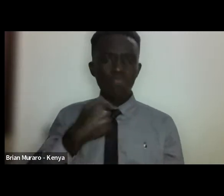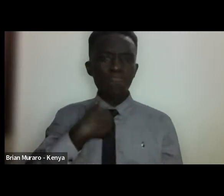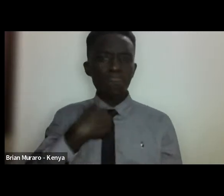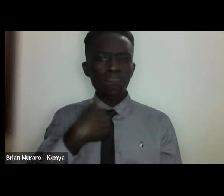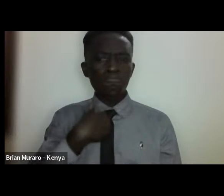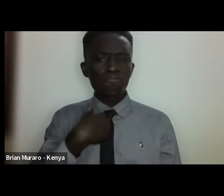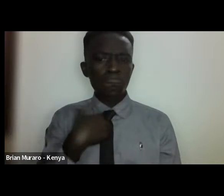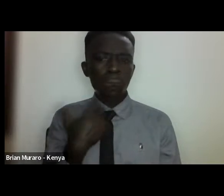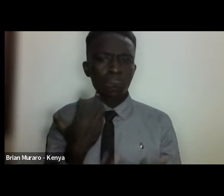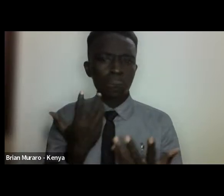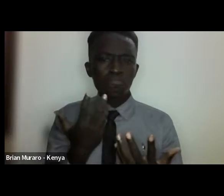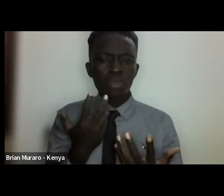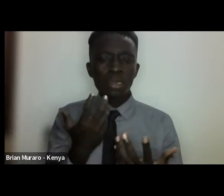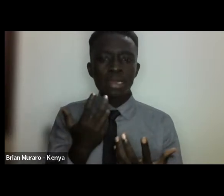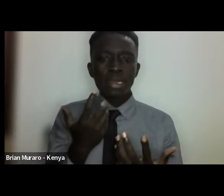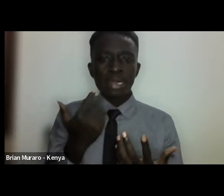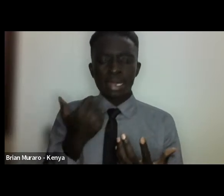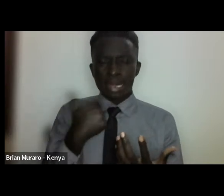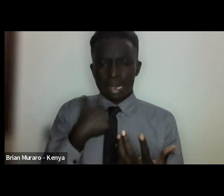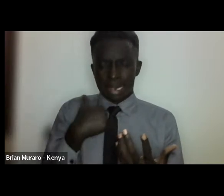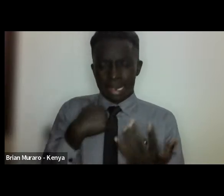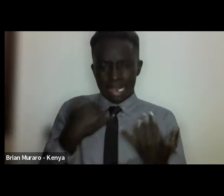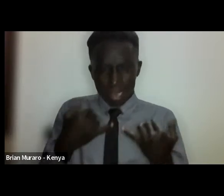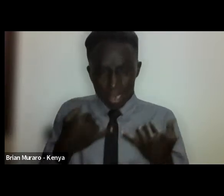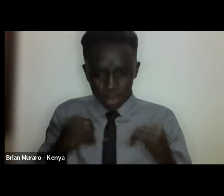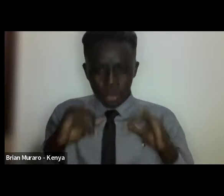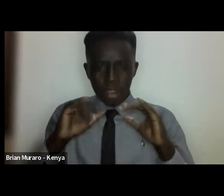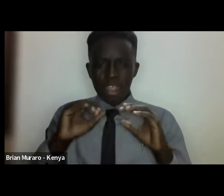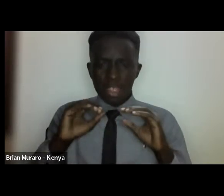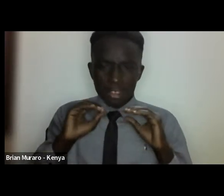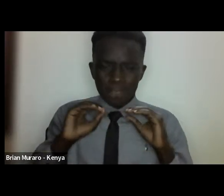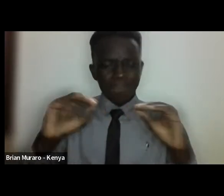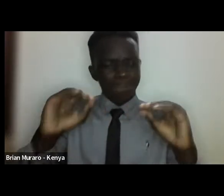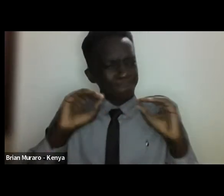is about trying to advocate for a liberatory pedagogy